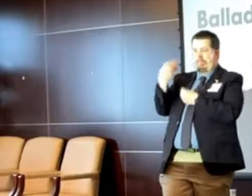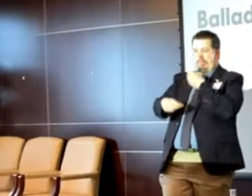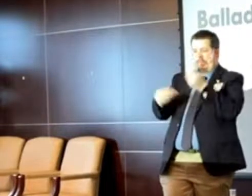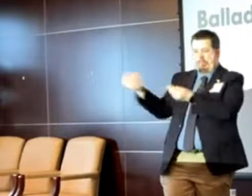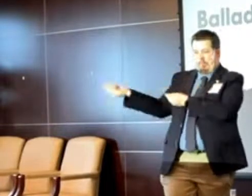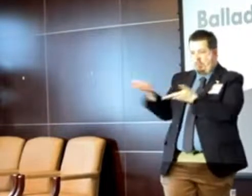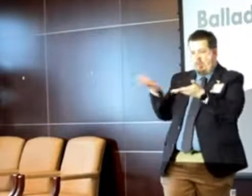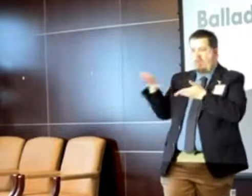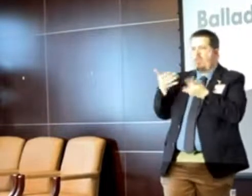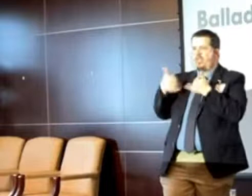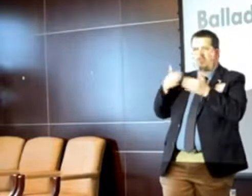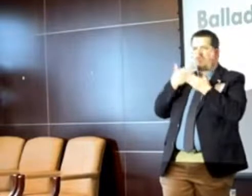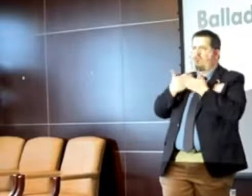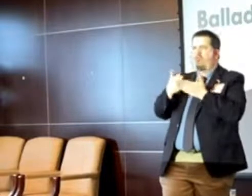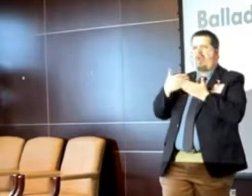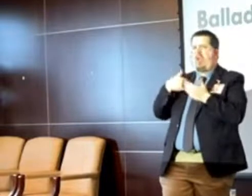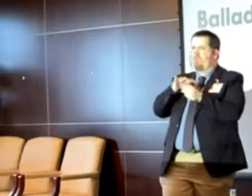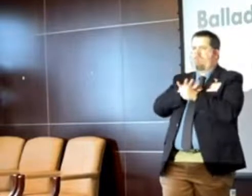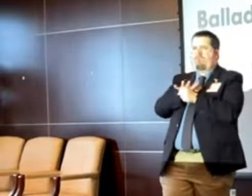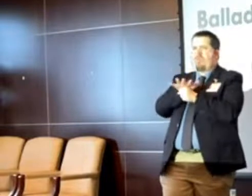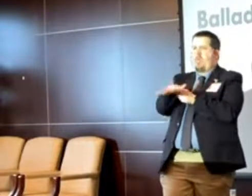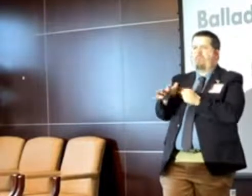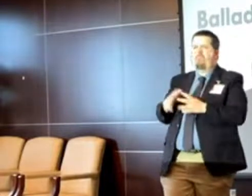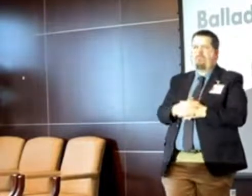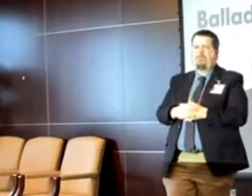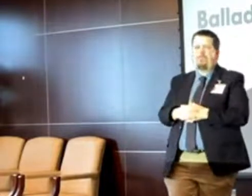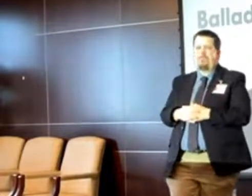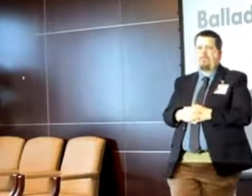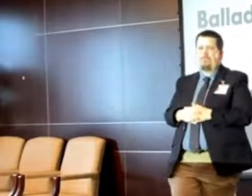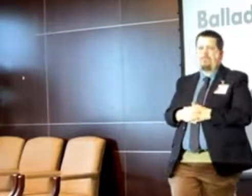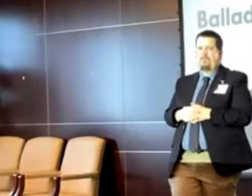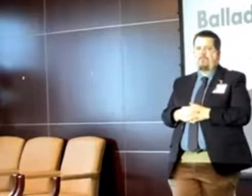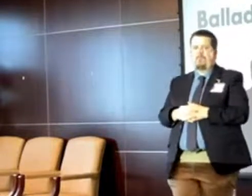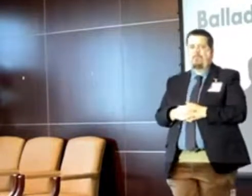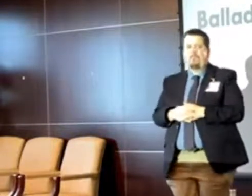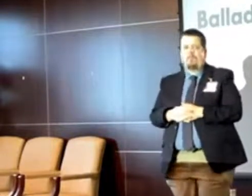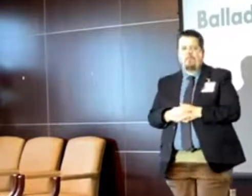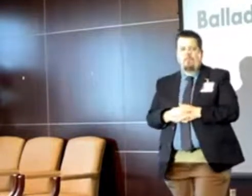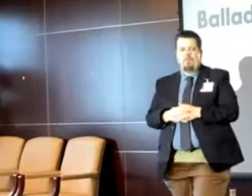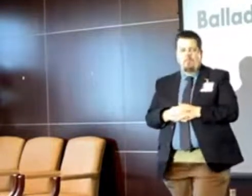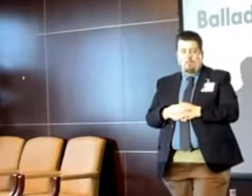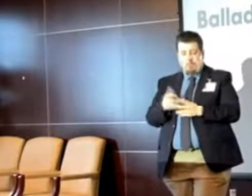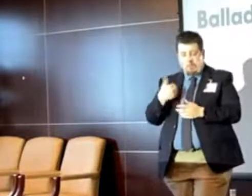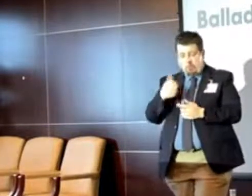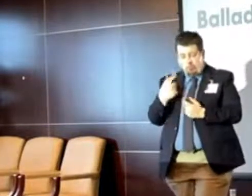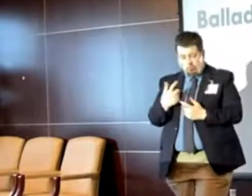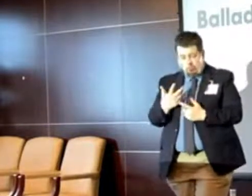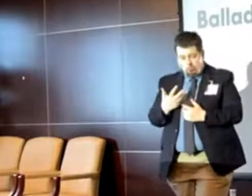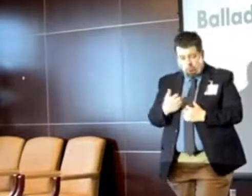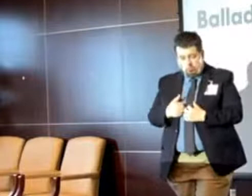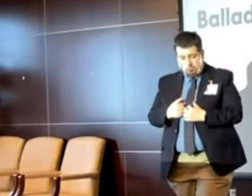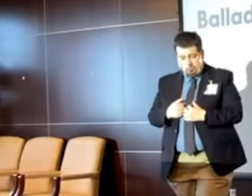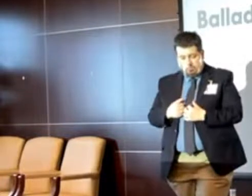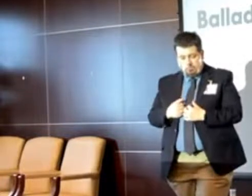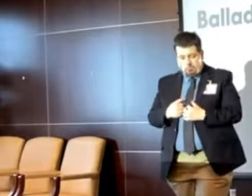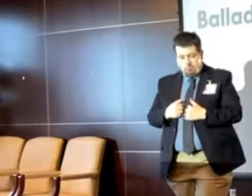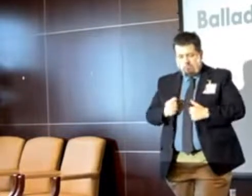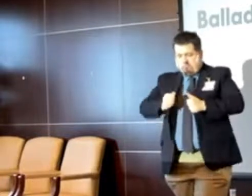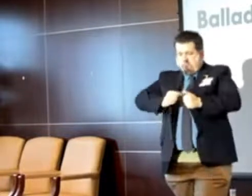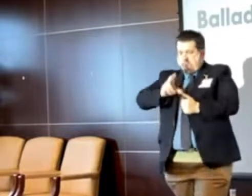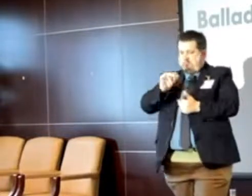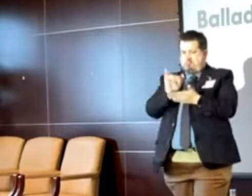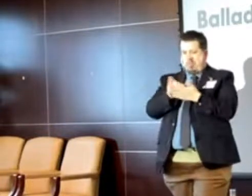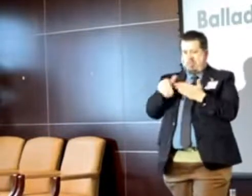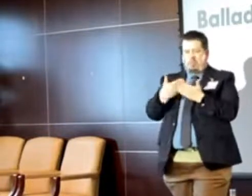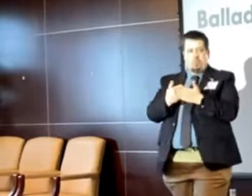to do a great job of supplying our hospitals. Do you have another question, Richard? No, that's got